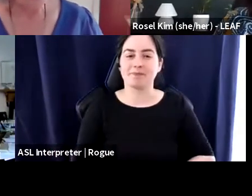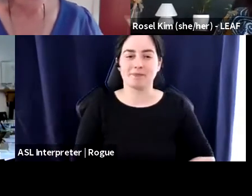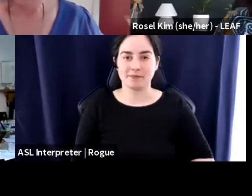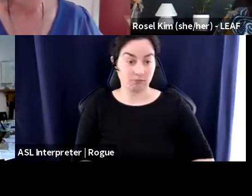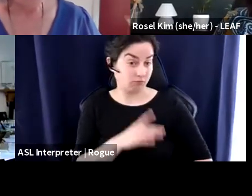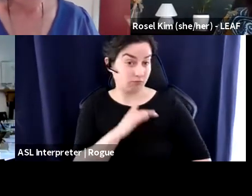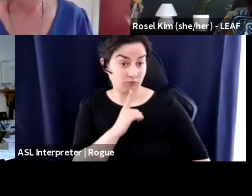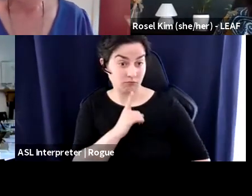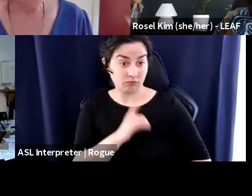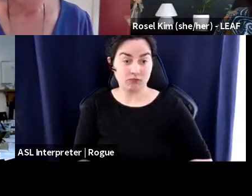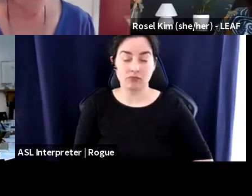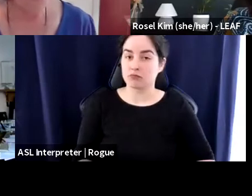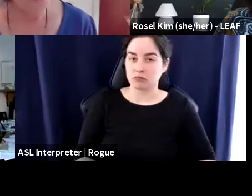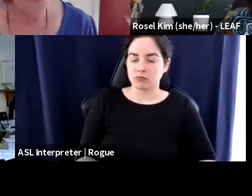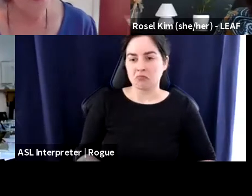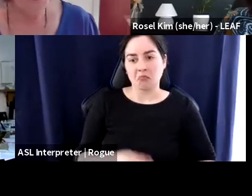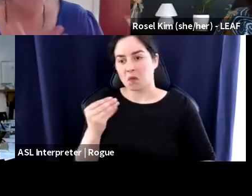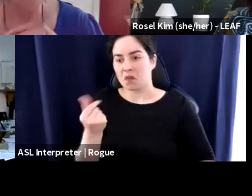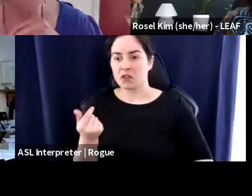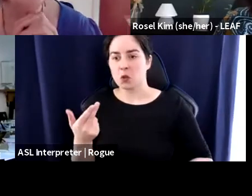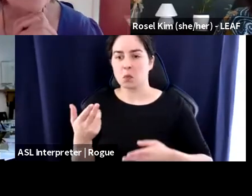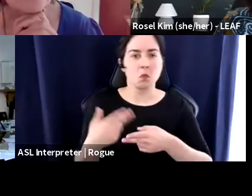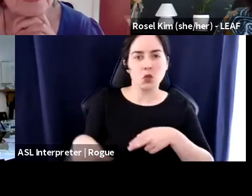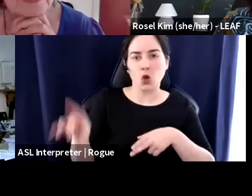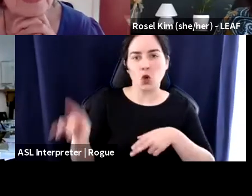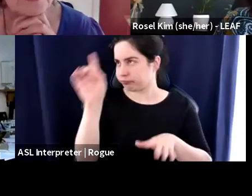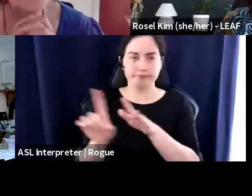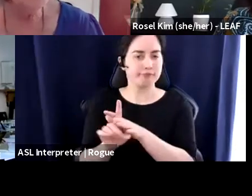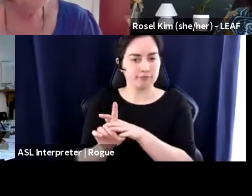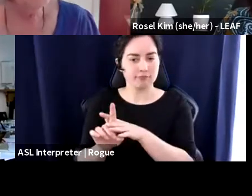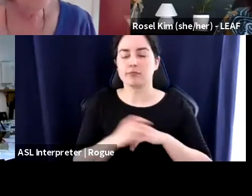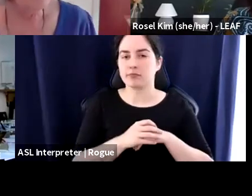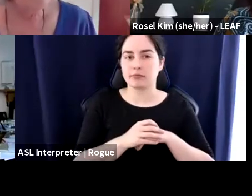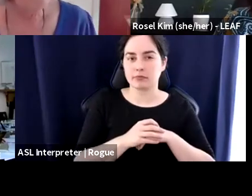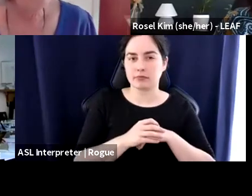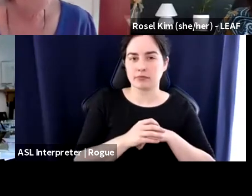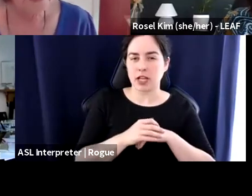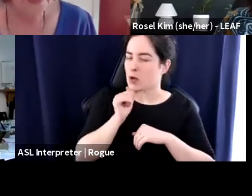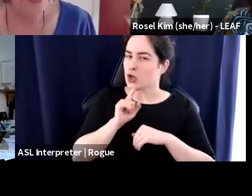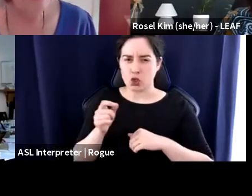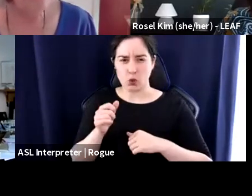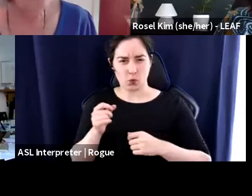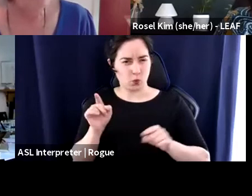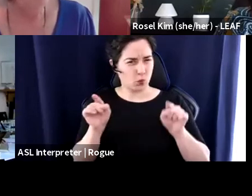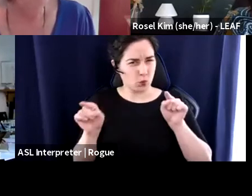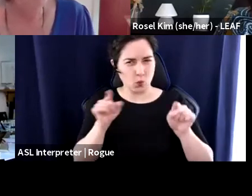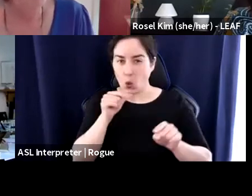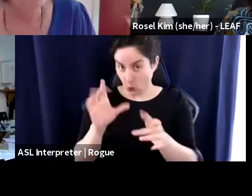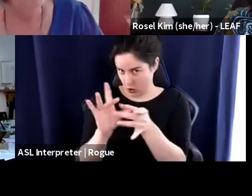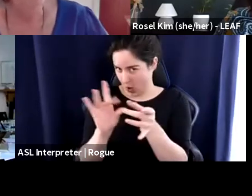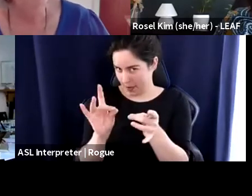Sure, a couple of quick thoughts. I can't remember whether it was Roselle or Bonnie, but one of you talked